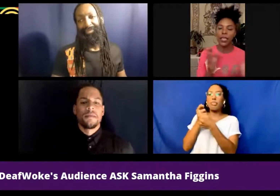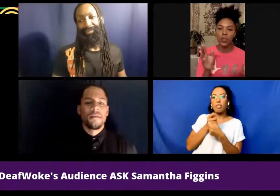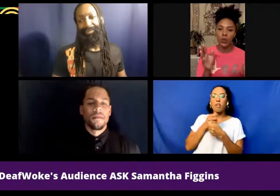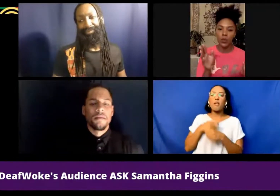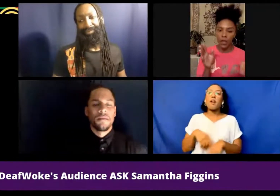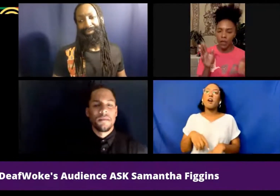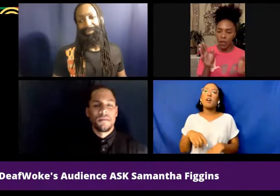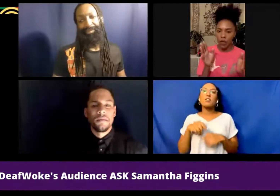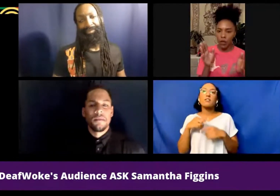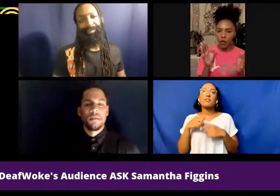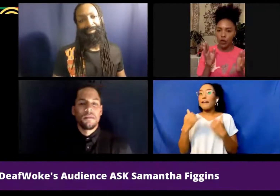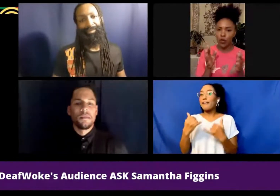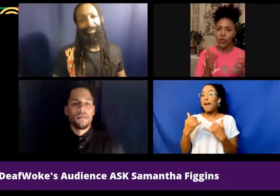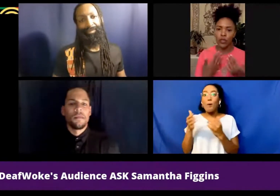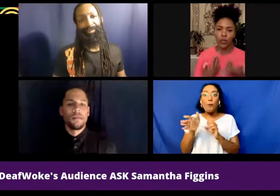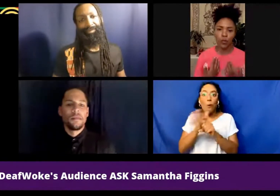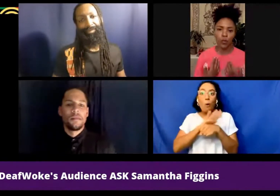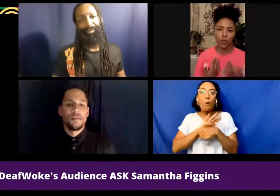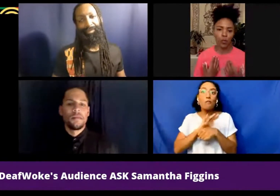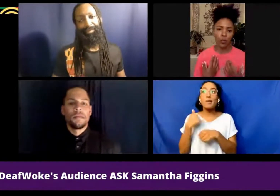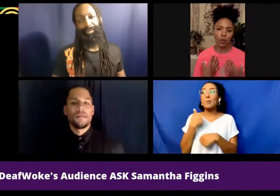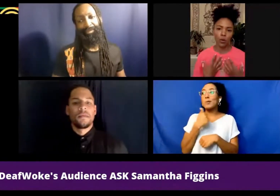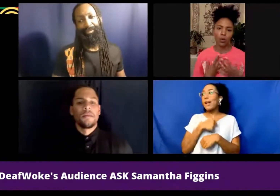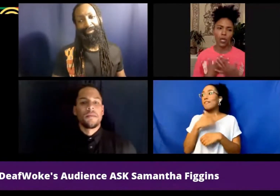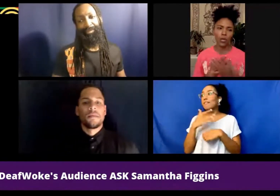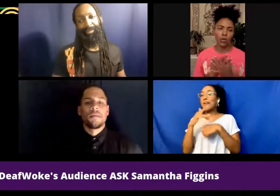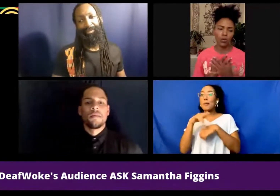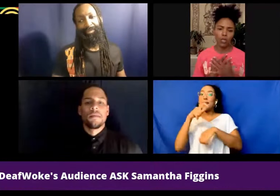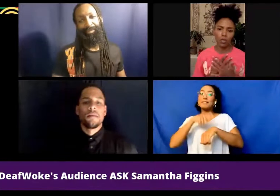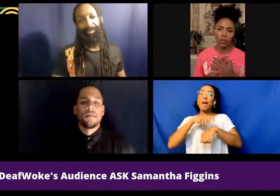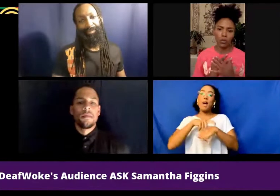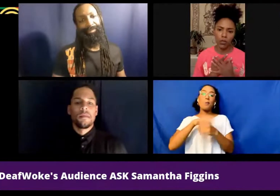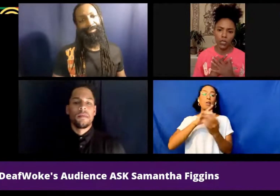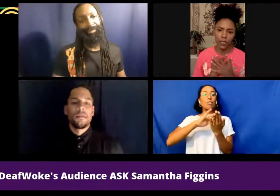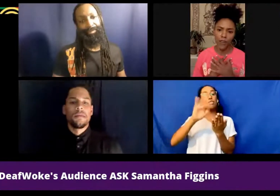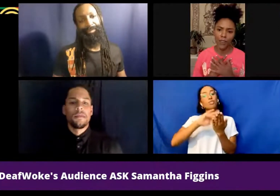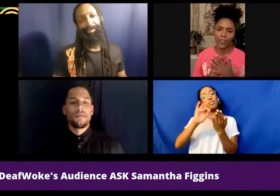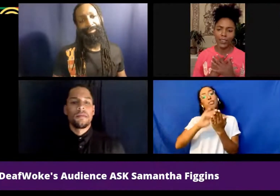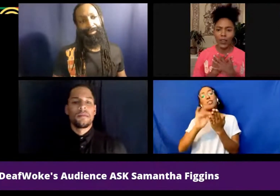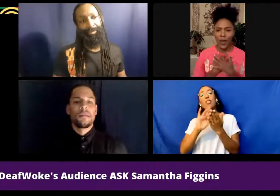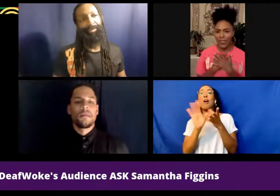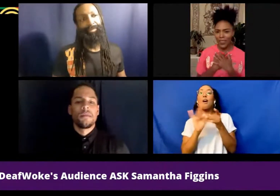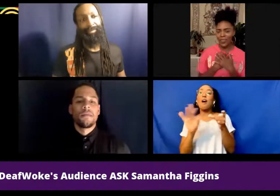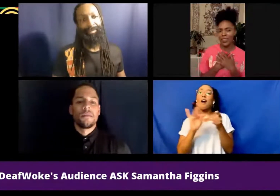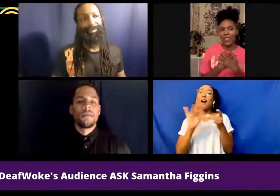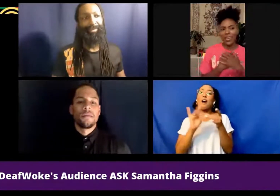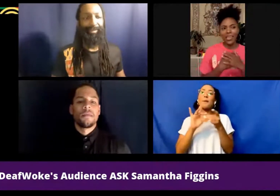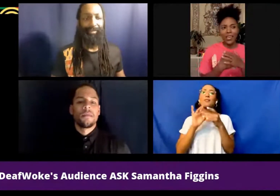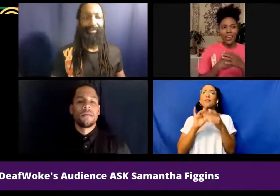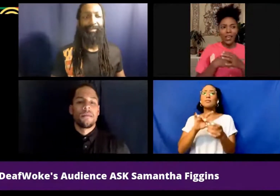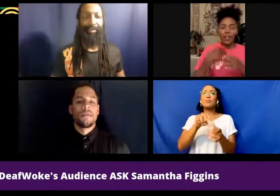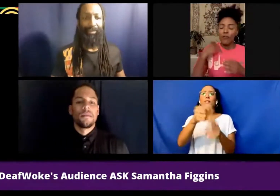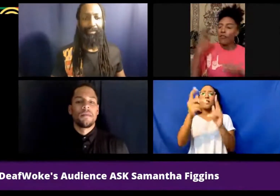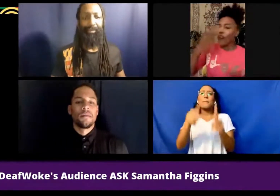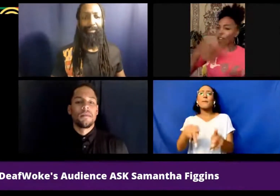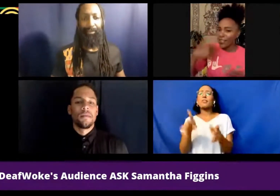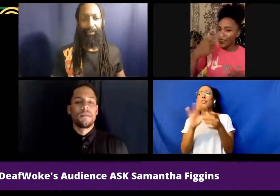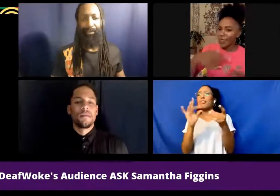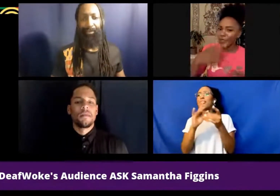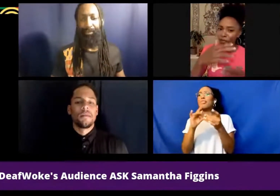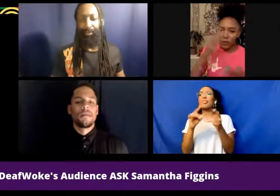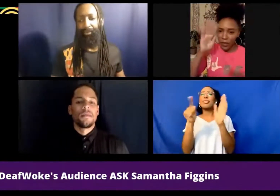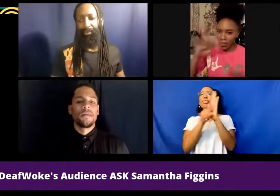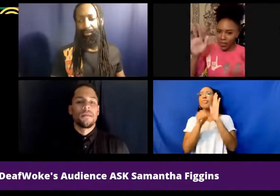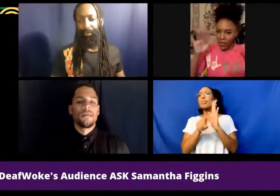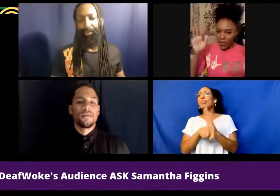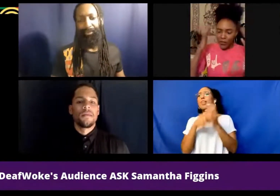and that takes away your focus from what you need to be focusing on. So I think if you fall into